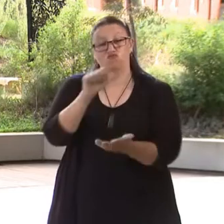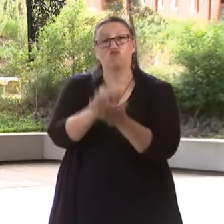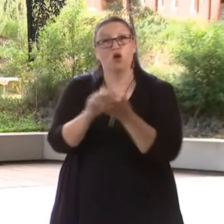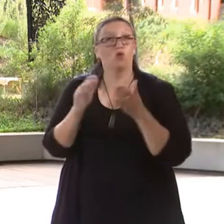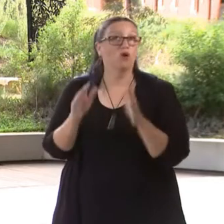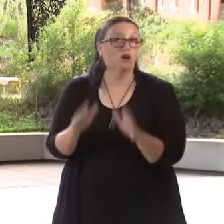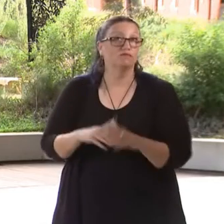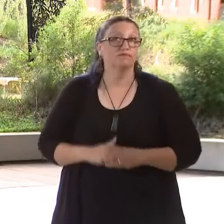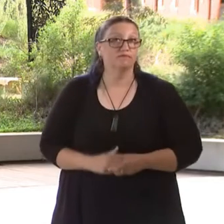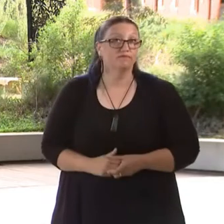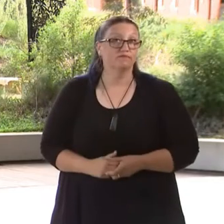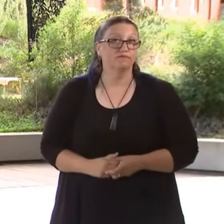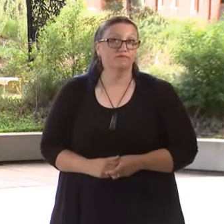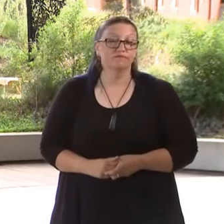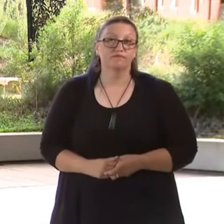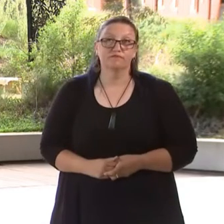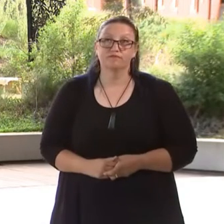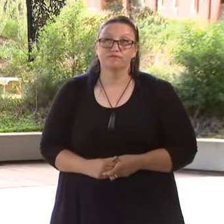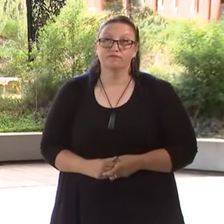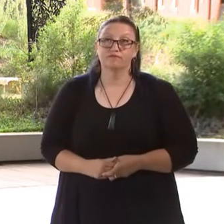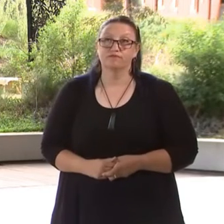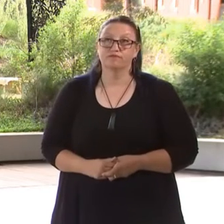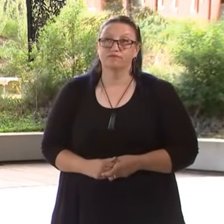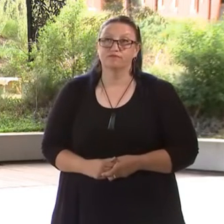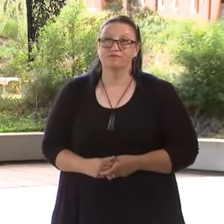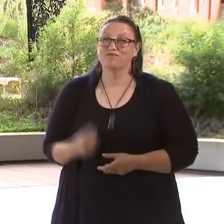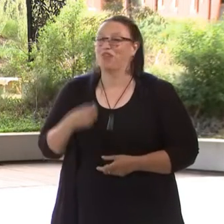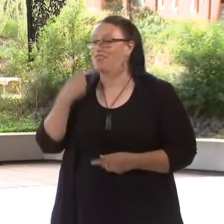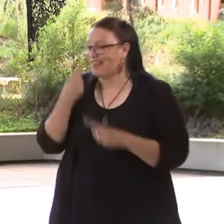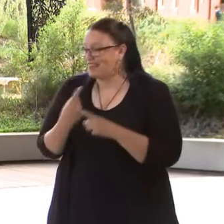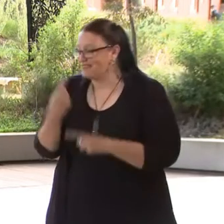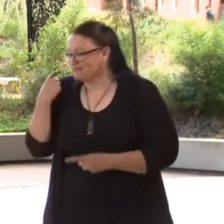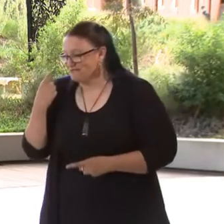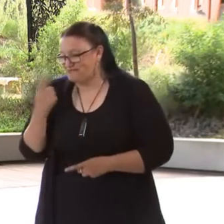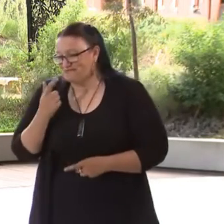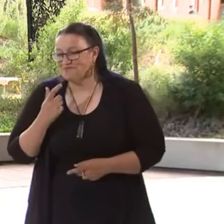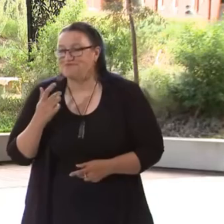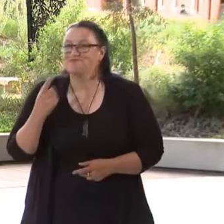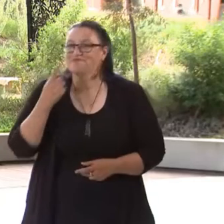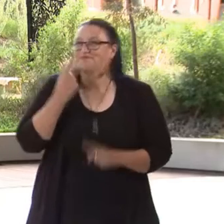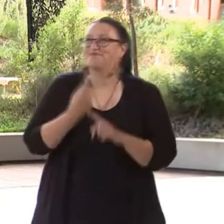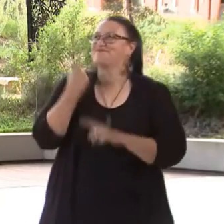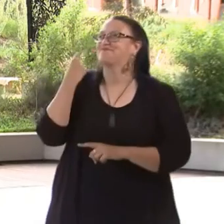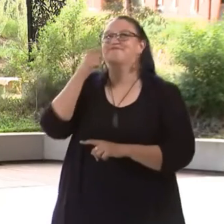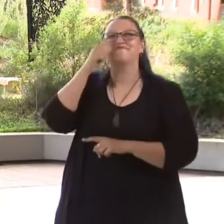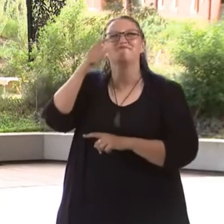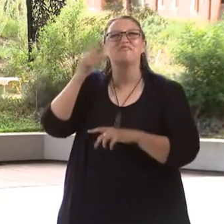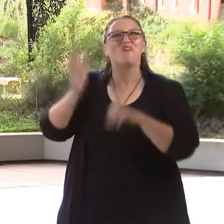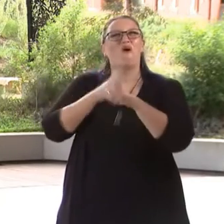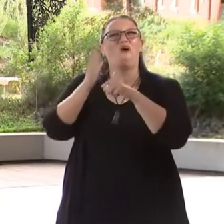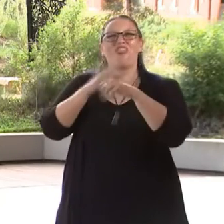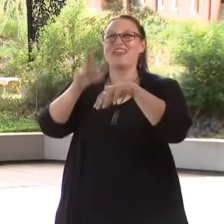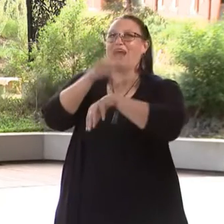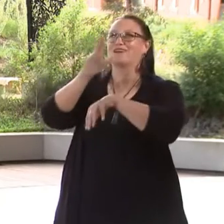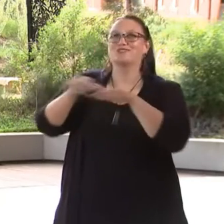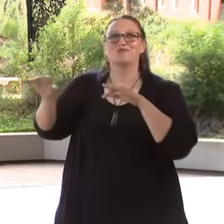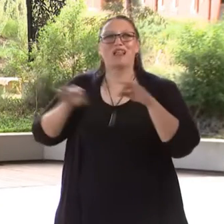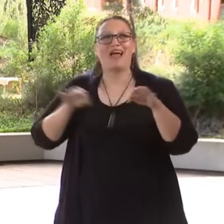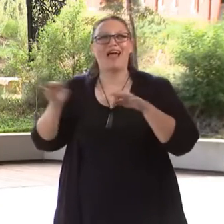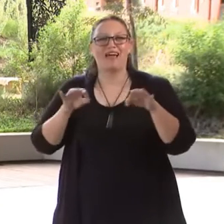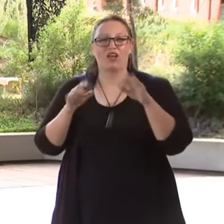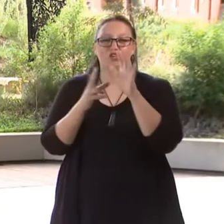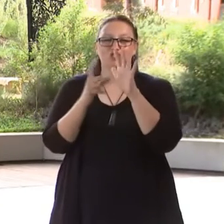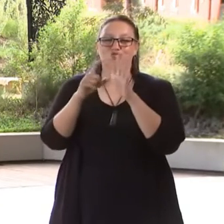can continue as a people to make those efforts, and I look back at the Doherty modelling, the national plan, we were looking at a